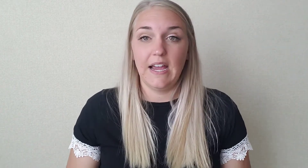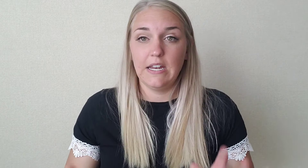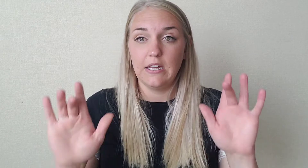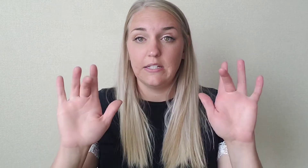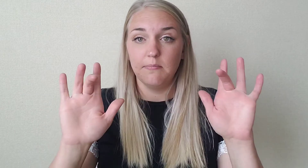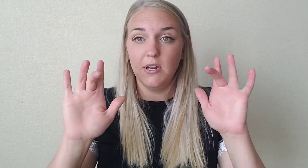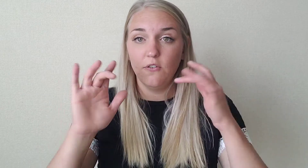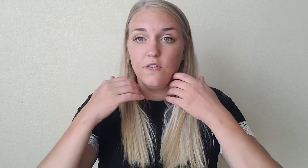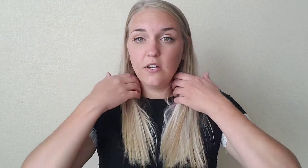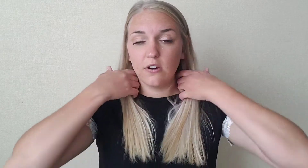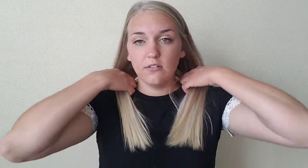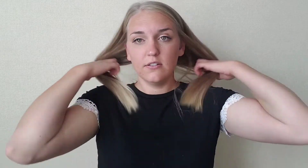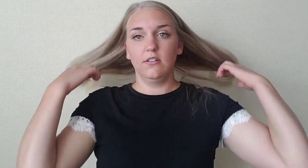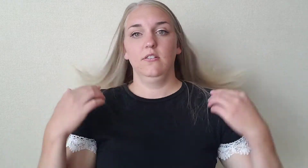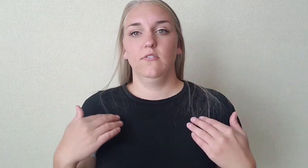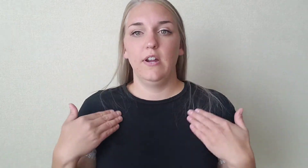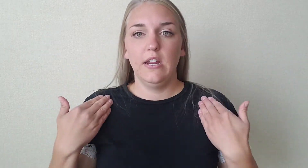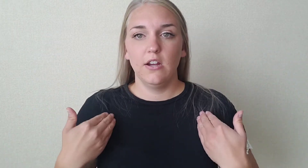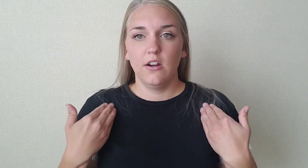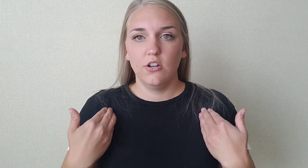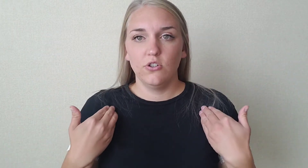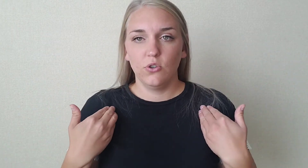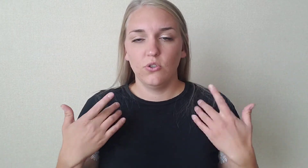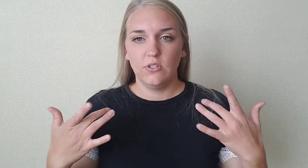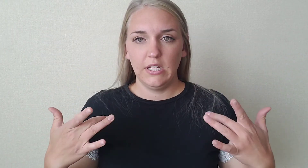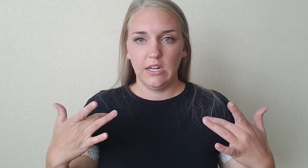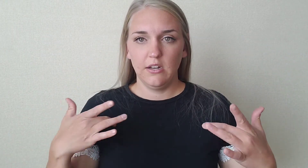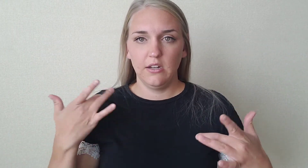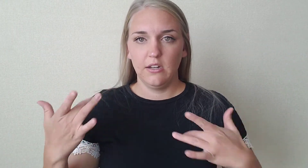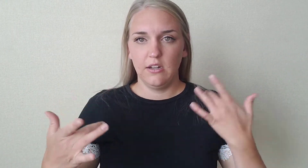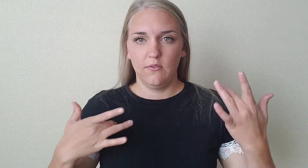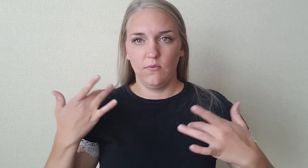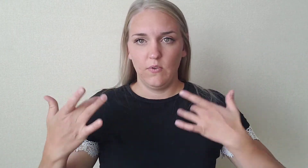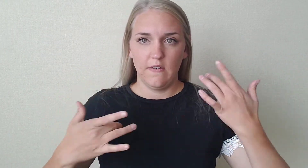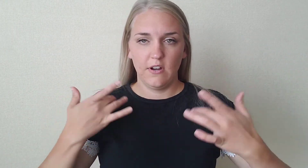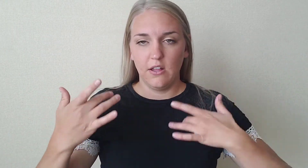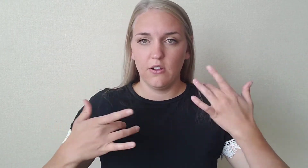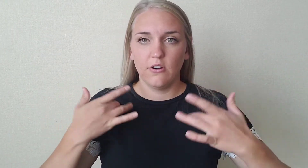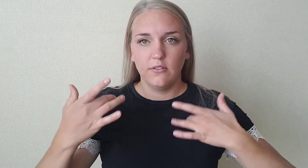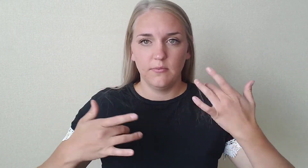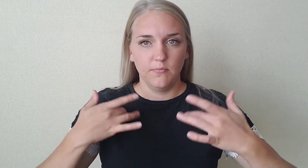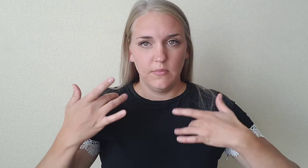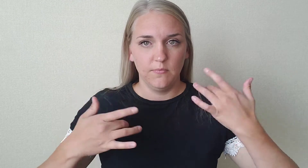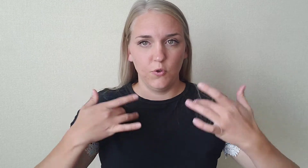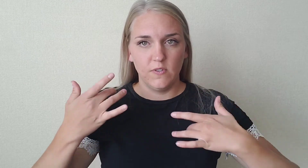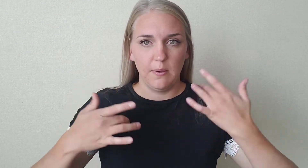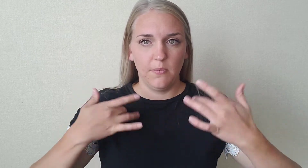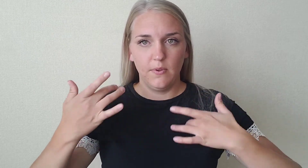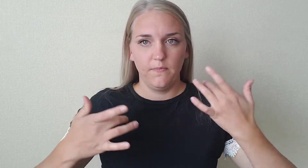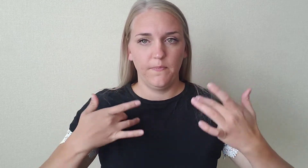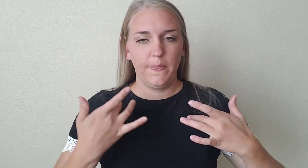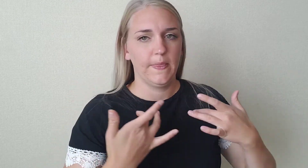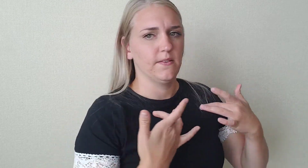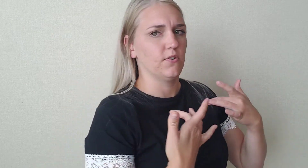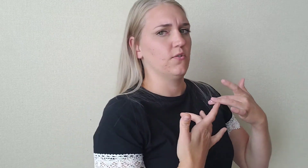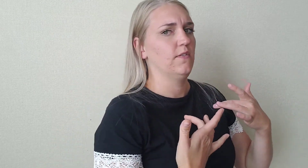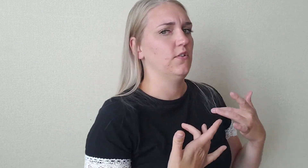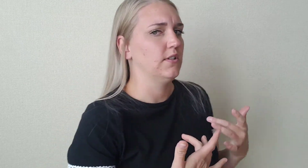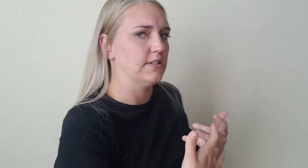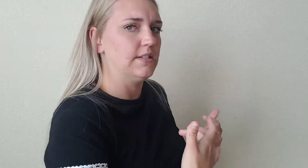Excited is middle fingers right here on your shoulders again, and every other moves up. So you can